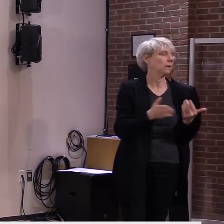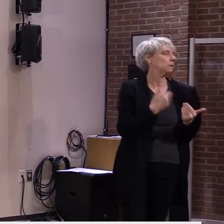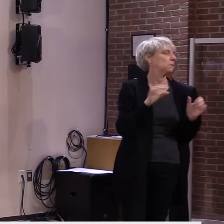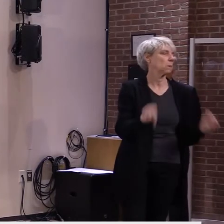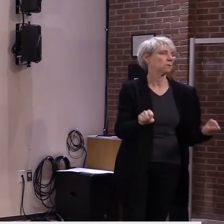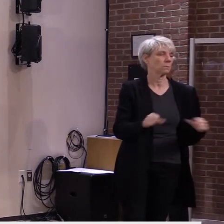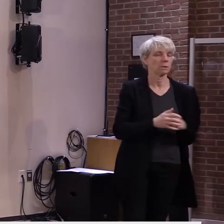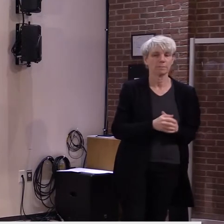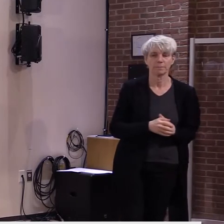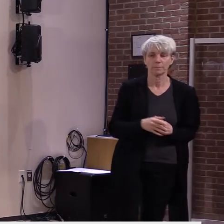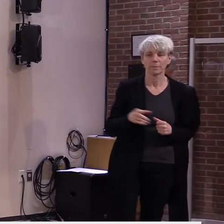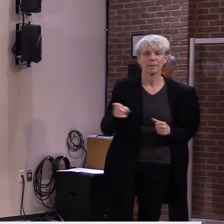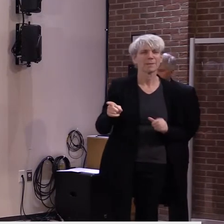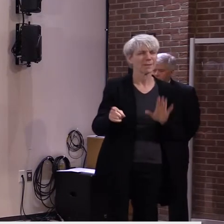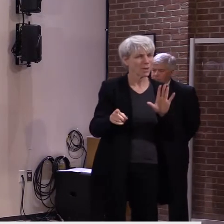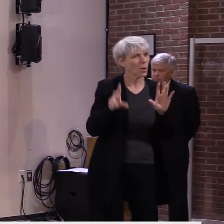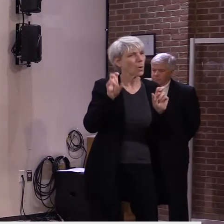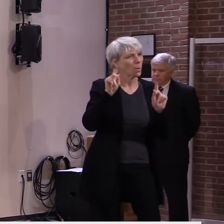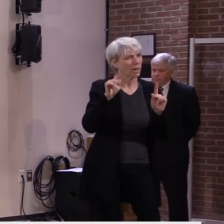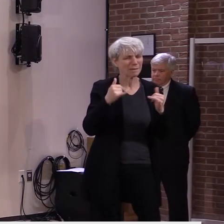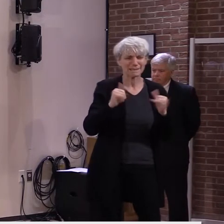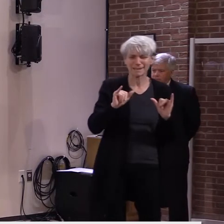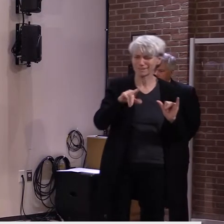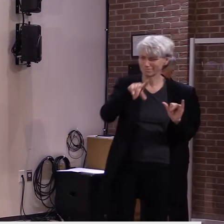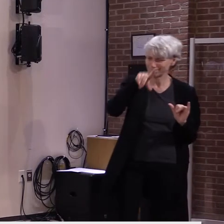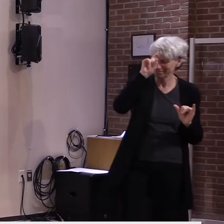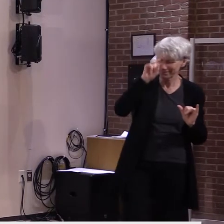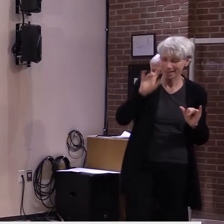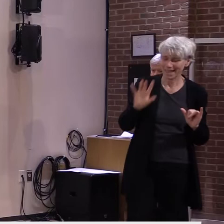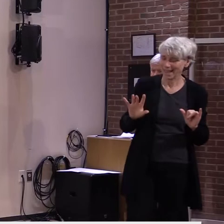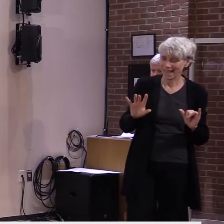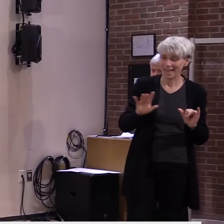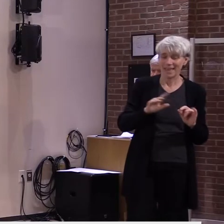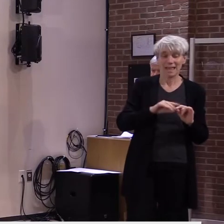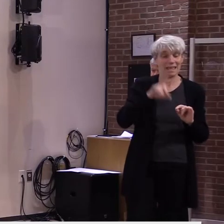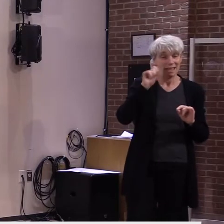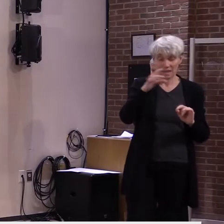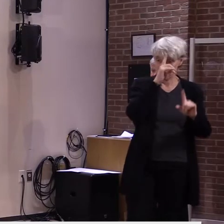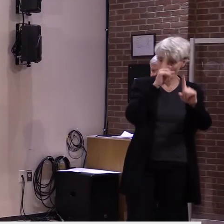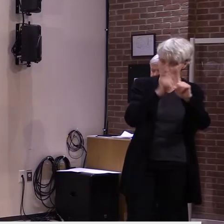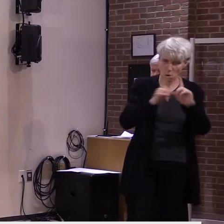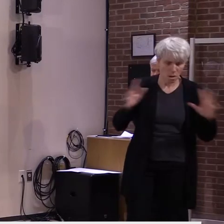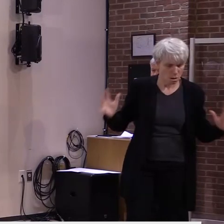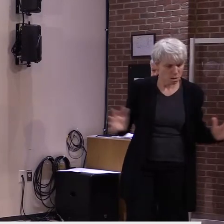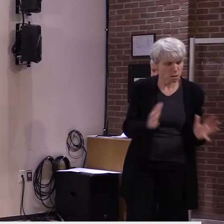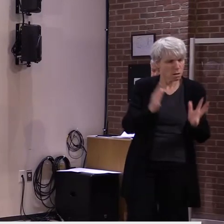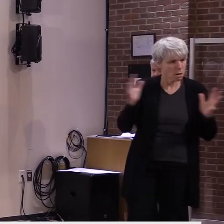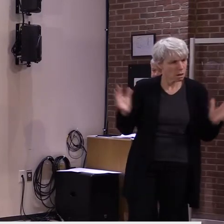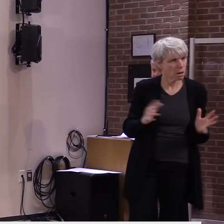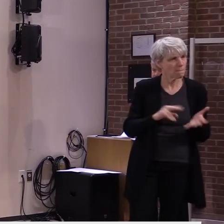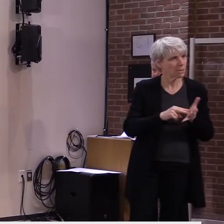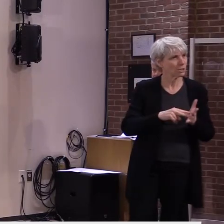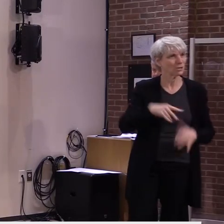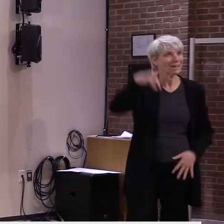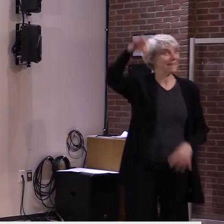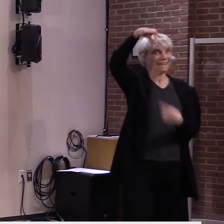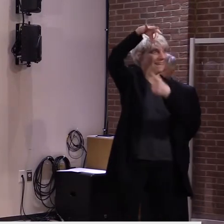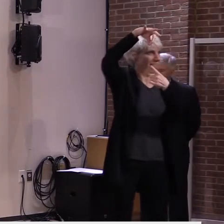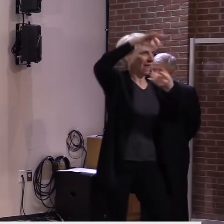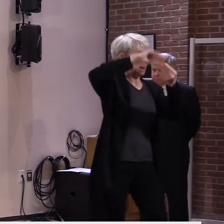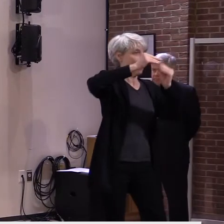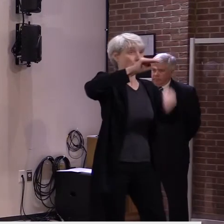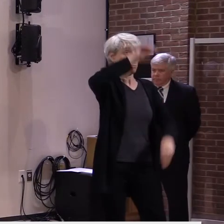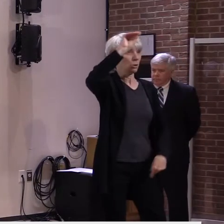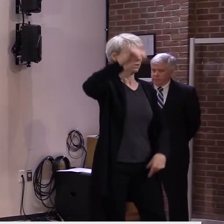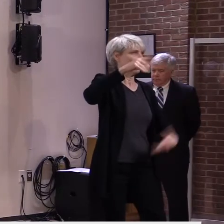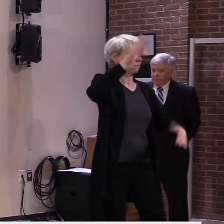Right, but that still doesn't make sense to me as why you wanted. It seems like if we were trying to encourage these folks, we would have that number on the July 4th and